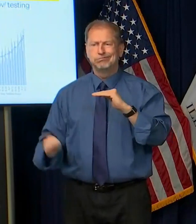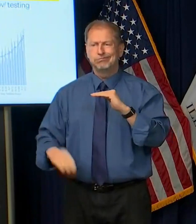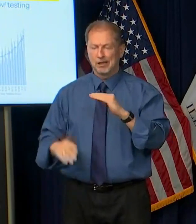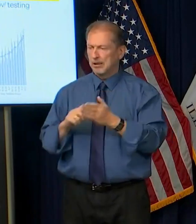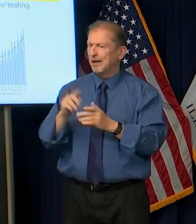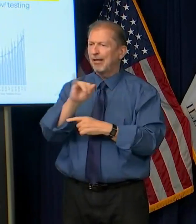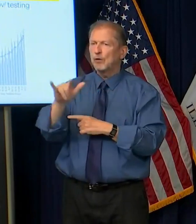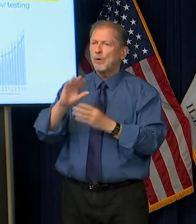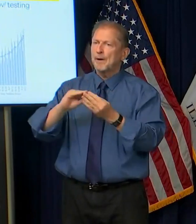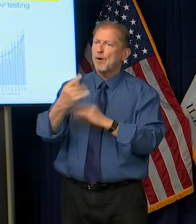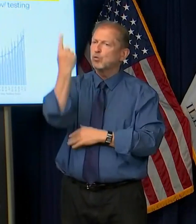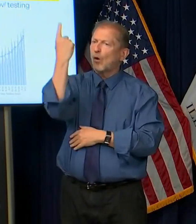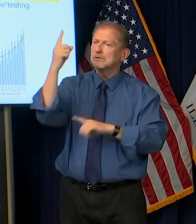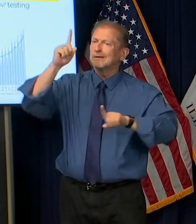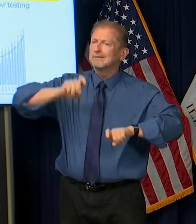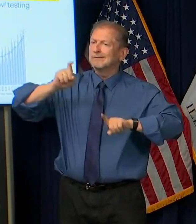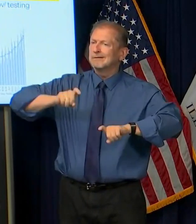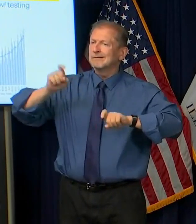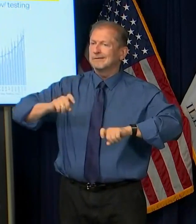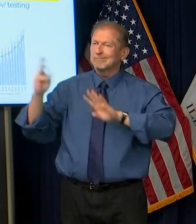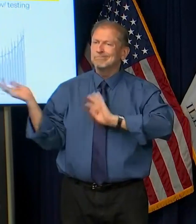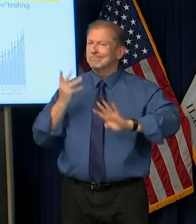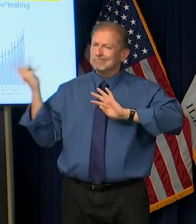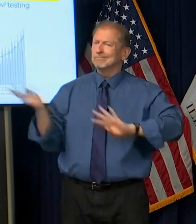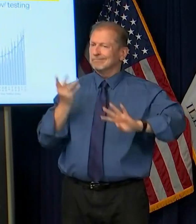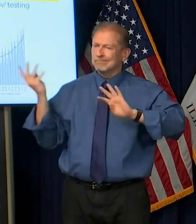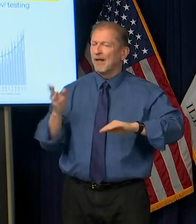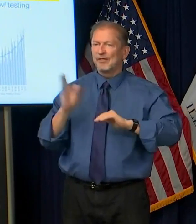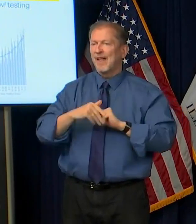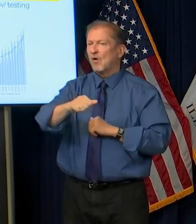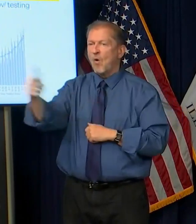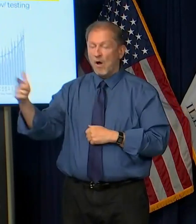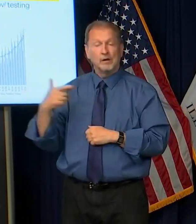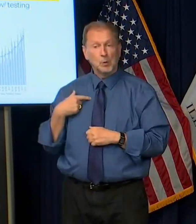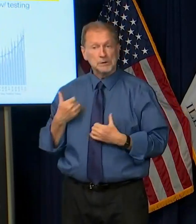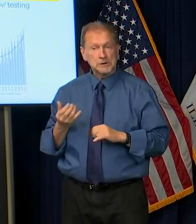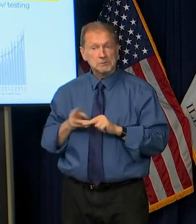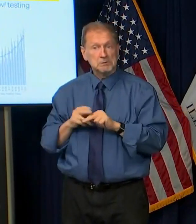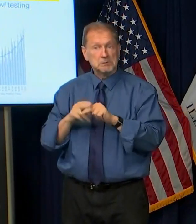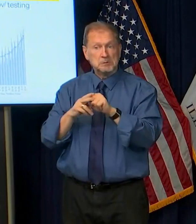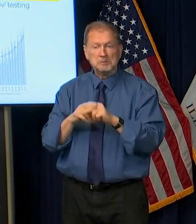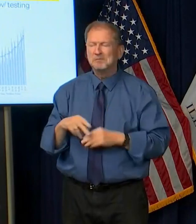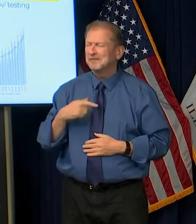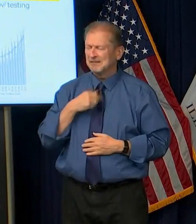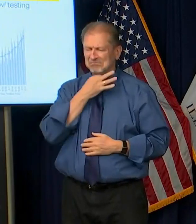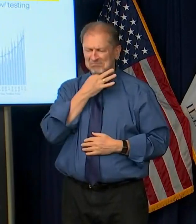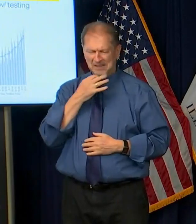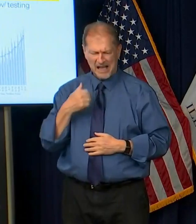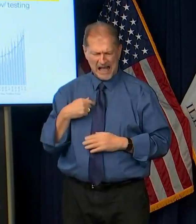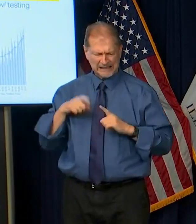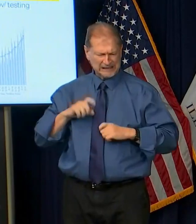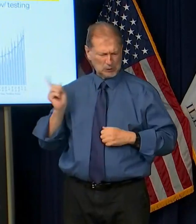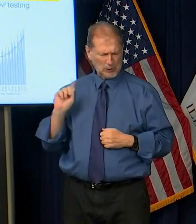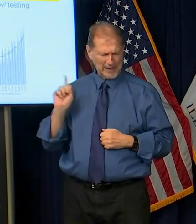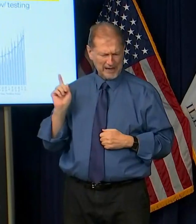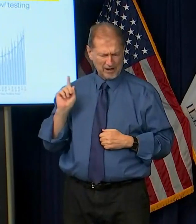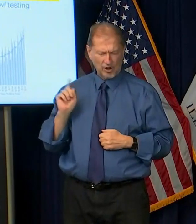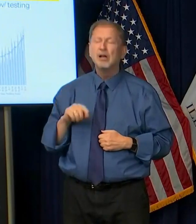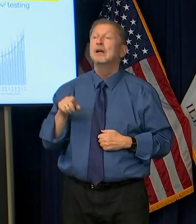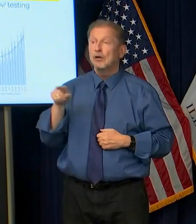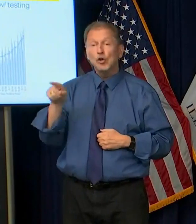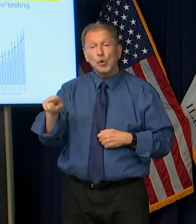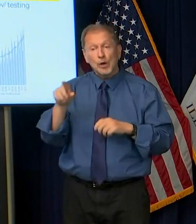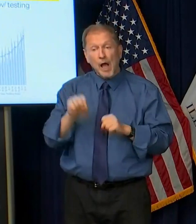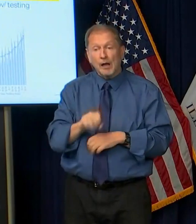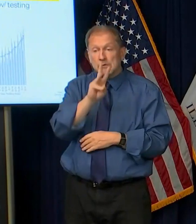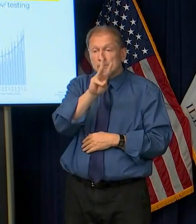that as our capacity allows. Find the site nearest you to get tested at our website